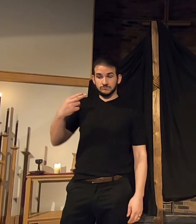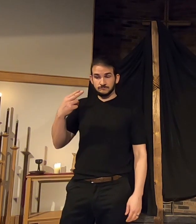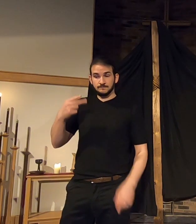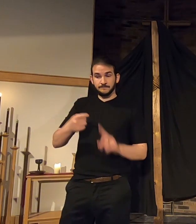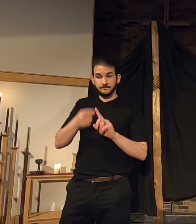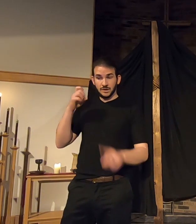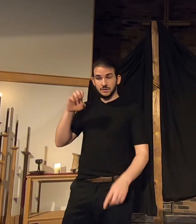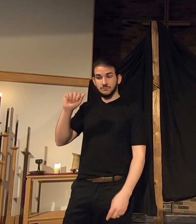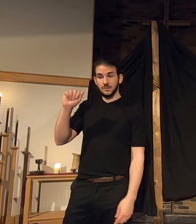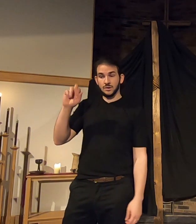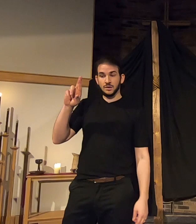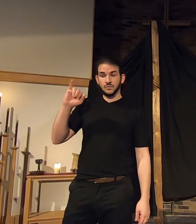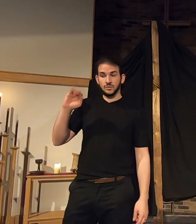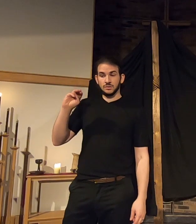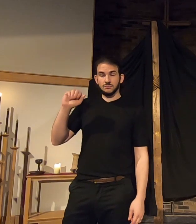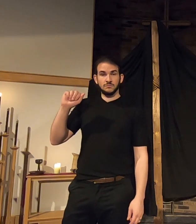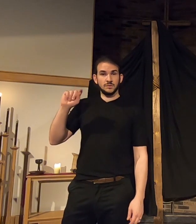A man named Joseph